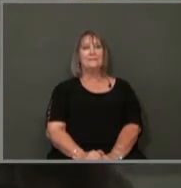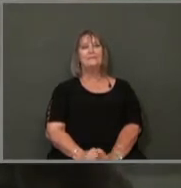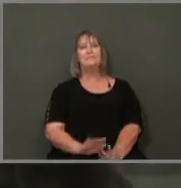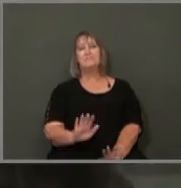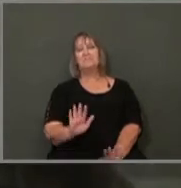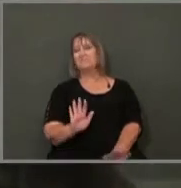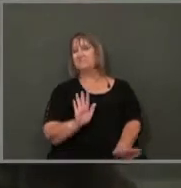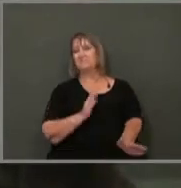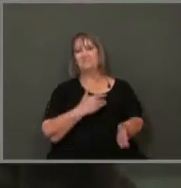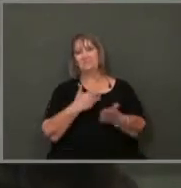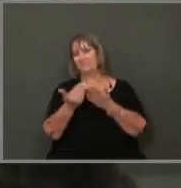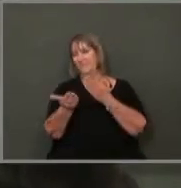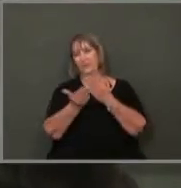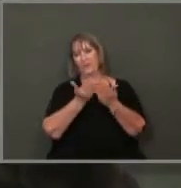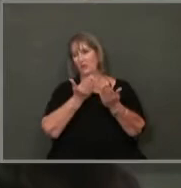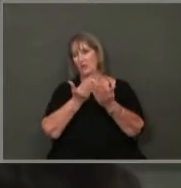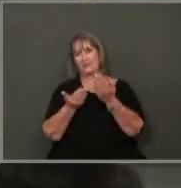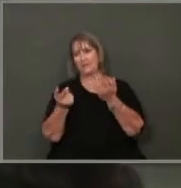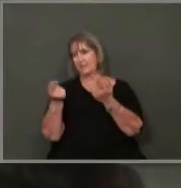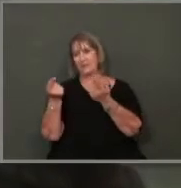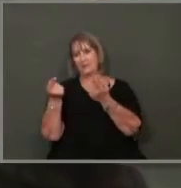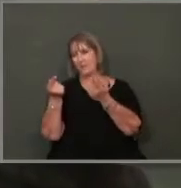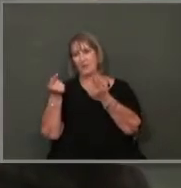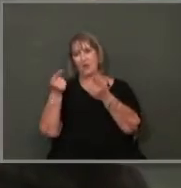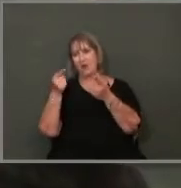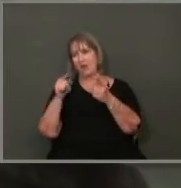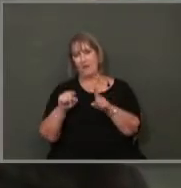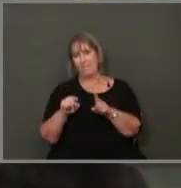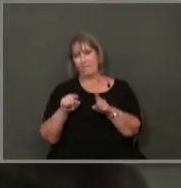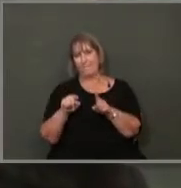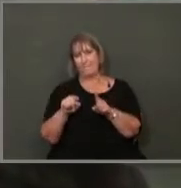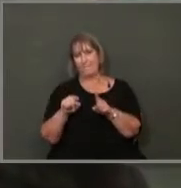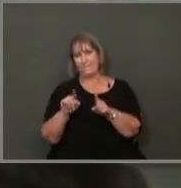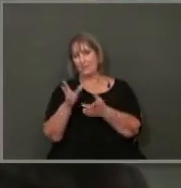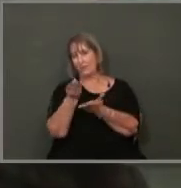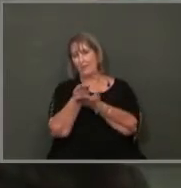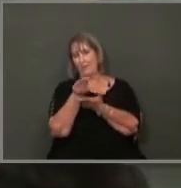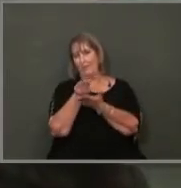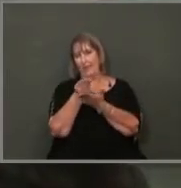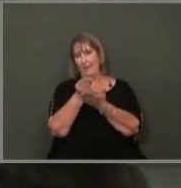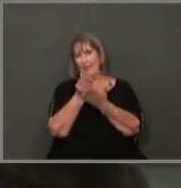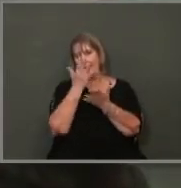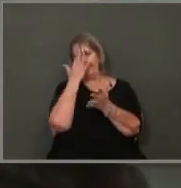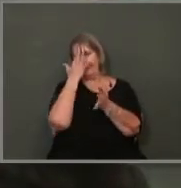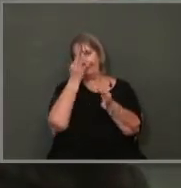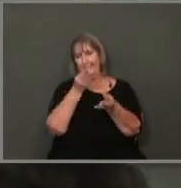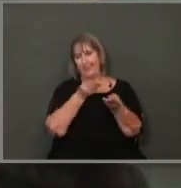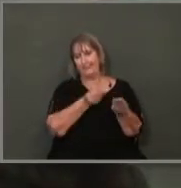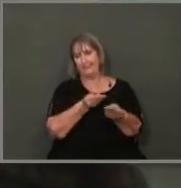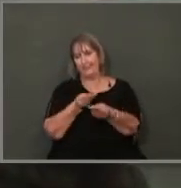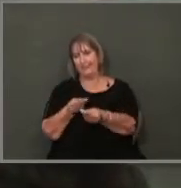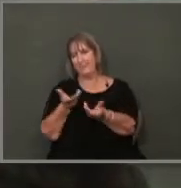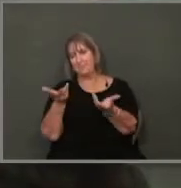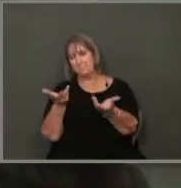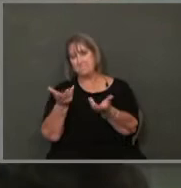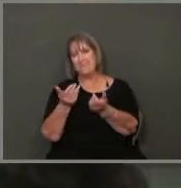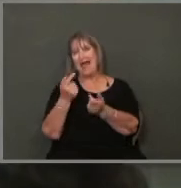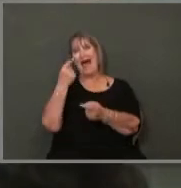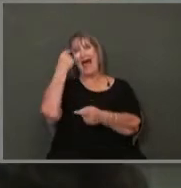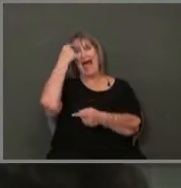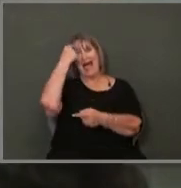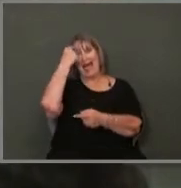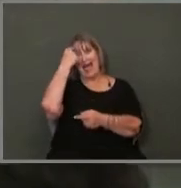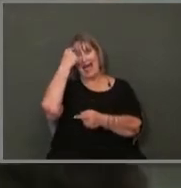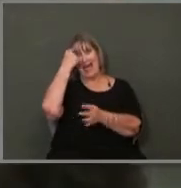Regardless of how it goes down, how we figure out how to spend this money, anyways, I think it's important to point out